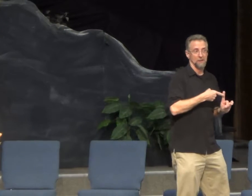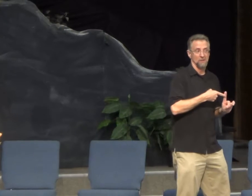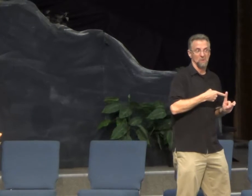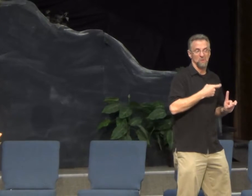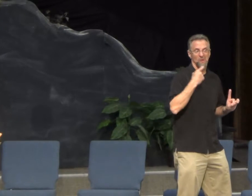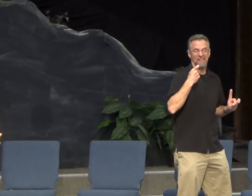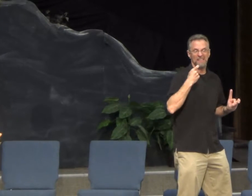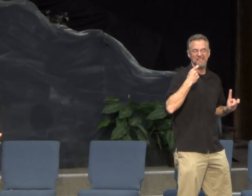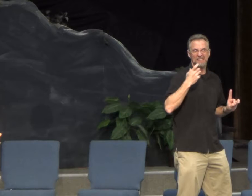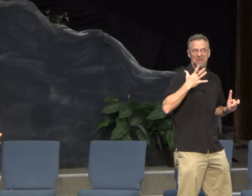the woman